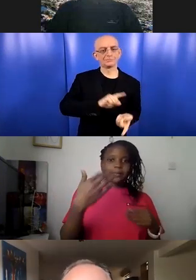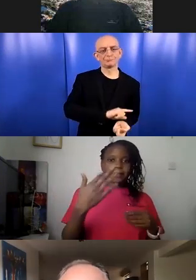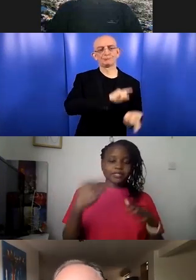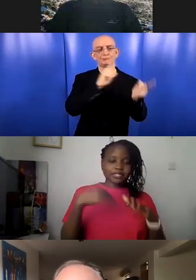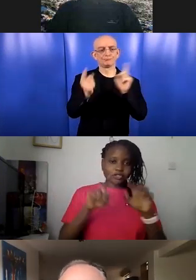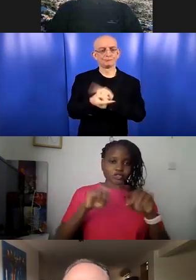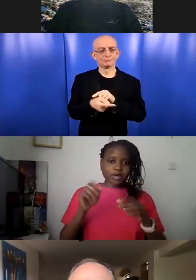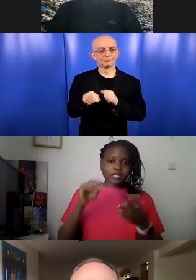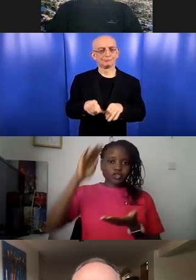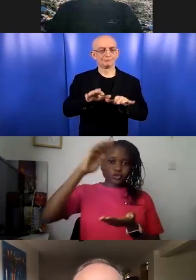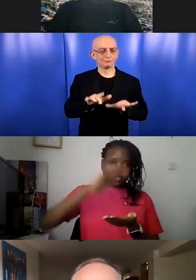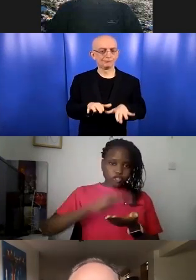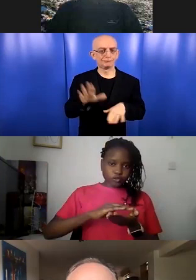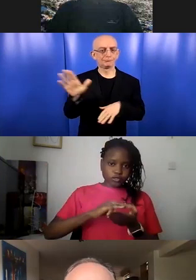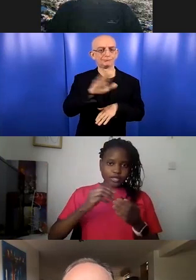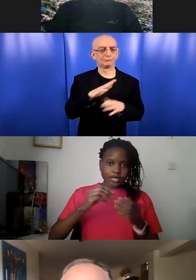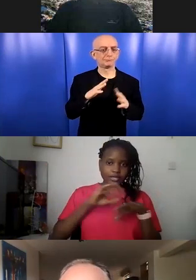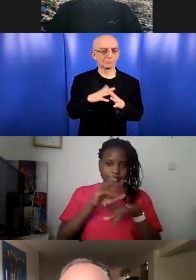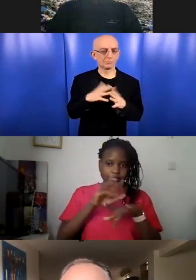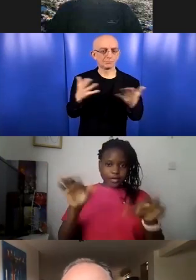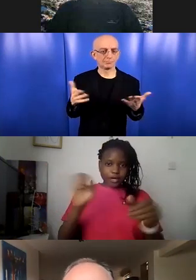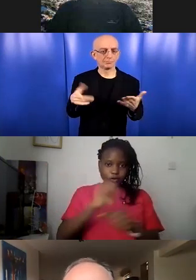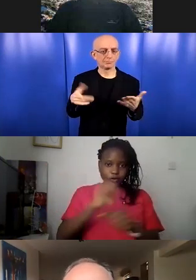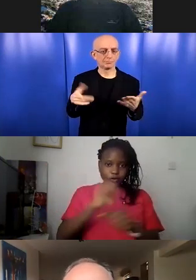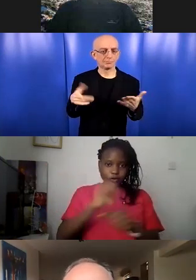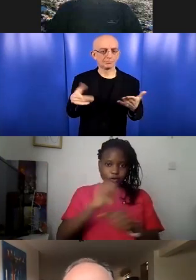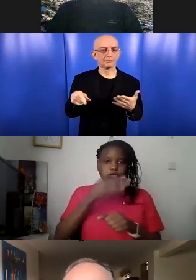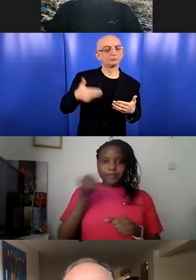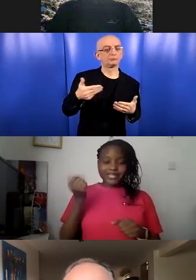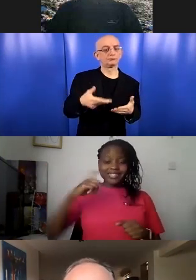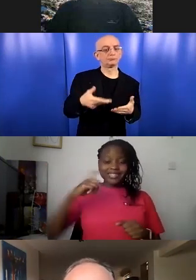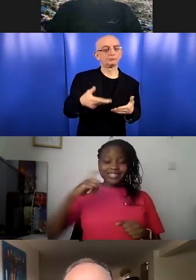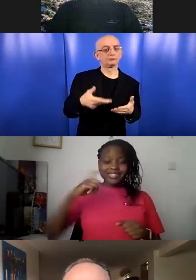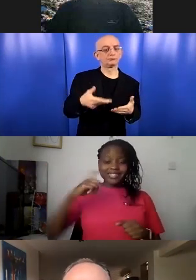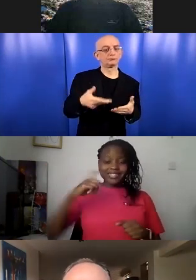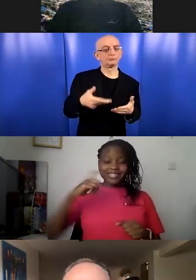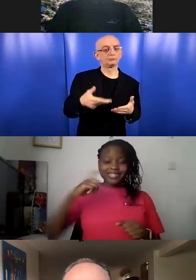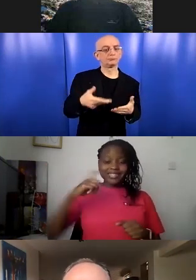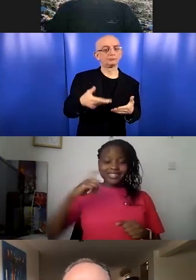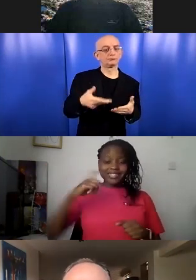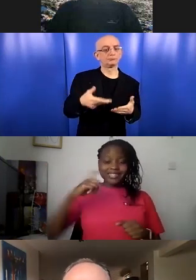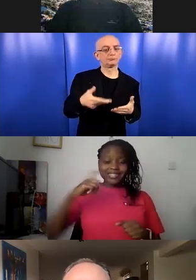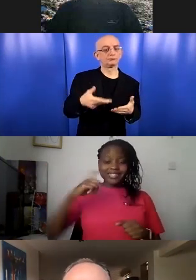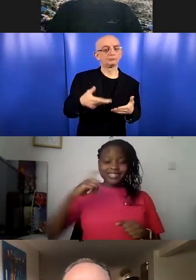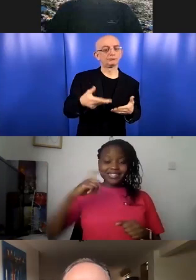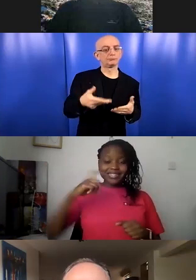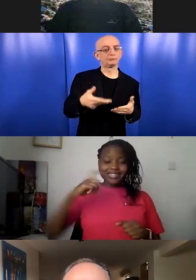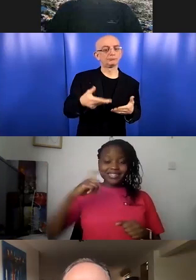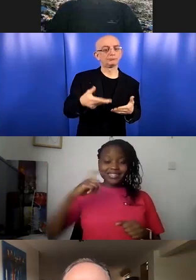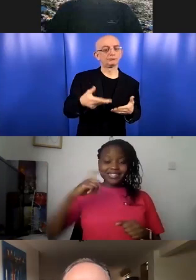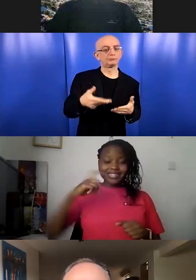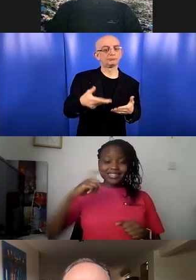of coronavirus exposure to everybody involved, it seemed best or even necessary, in keeping with the government's COVID restrictions, that